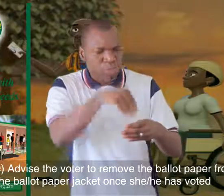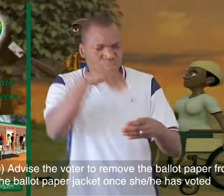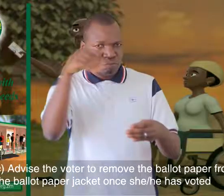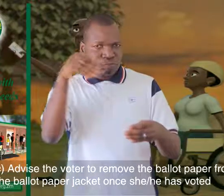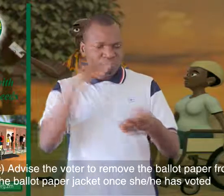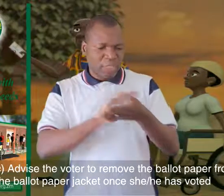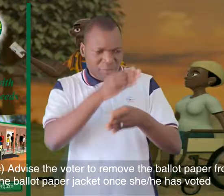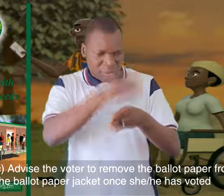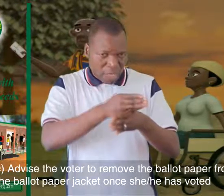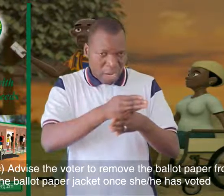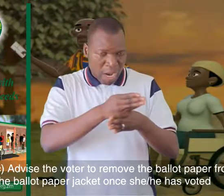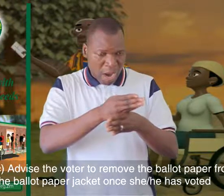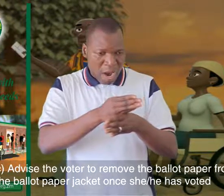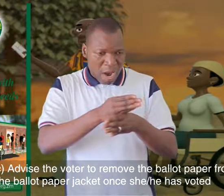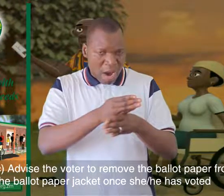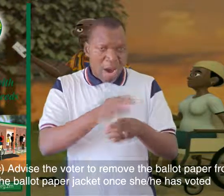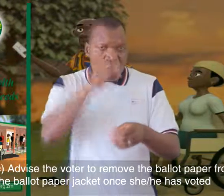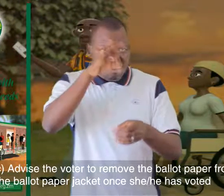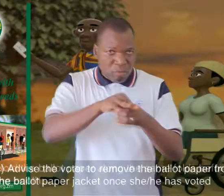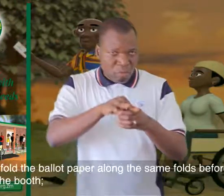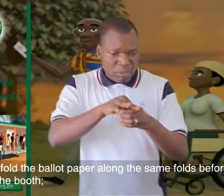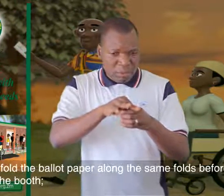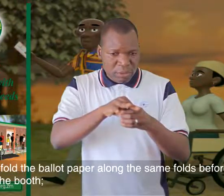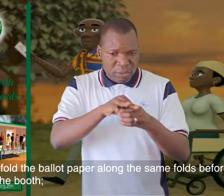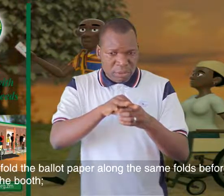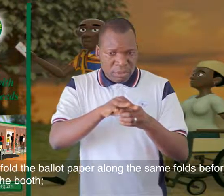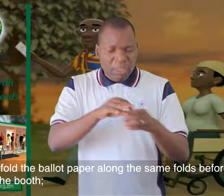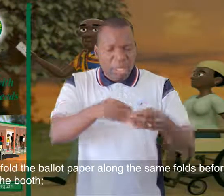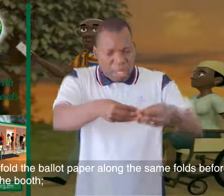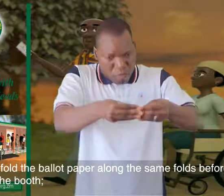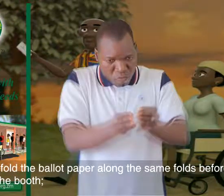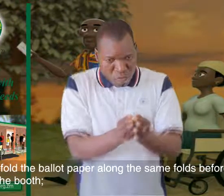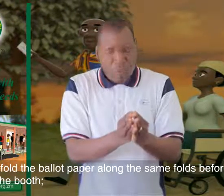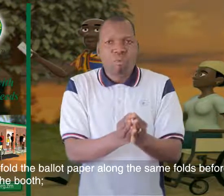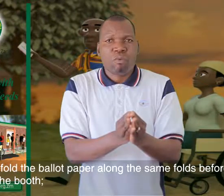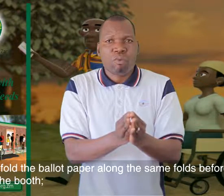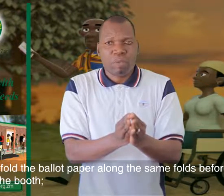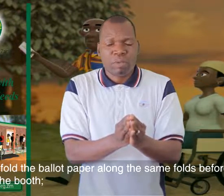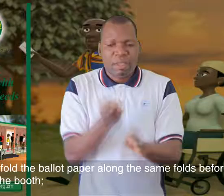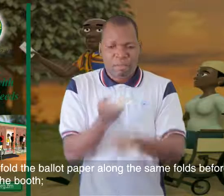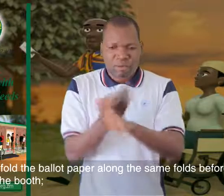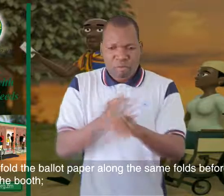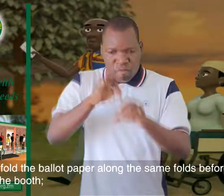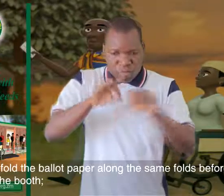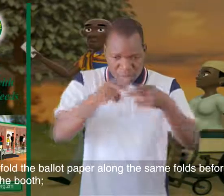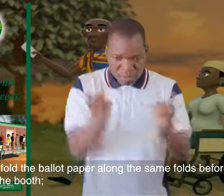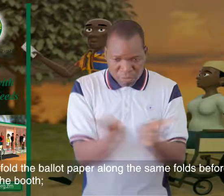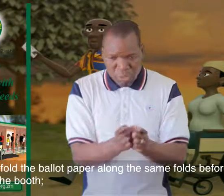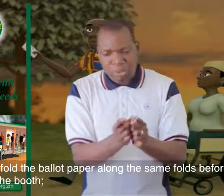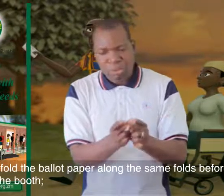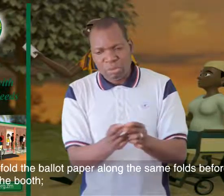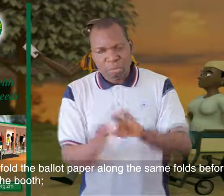the ballot paper jacket once she or he has voted and to fold the ballot paper along the same folds before they leave the booth.